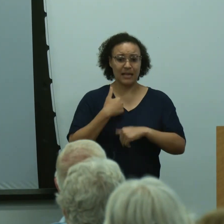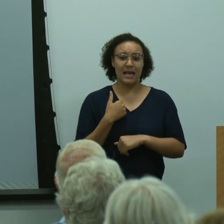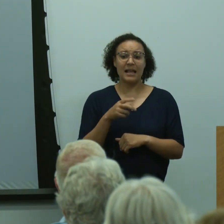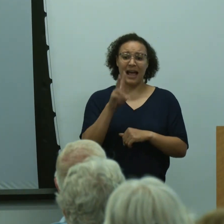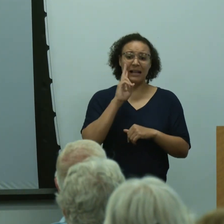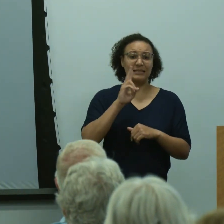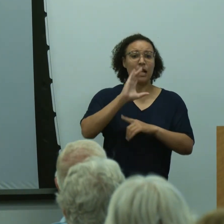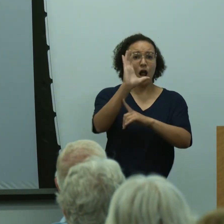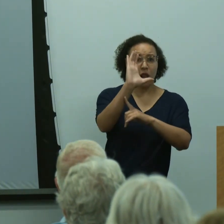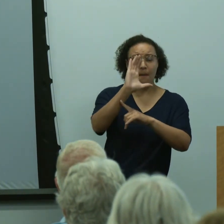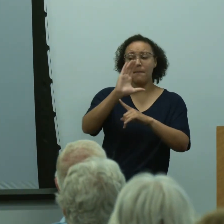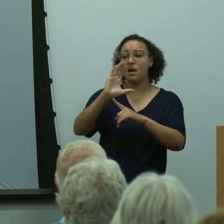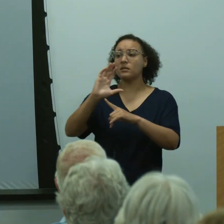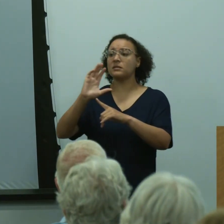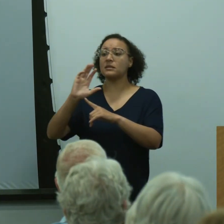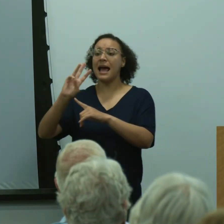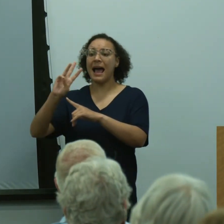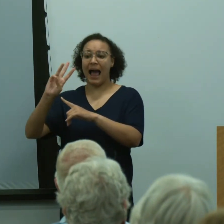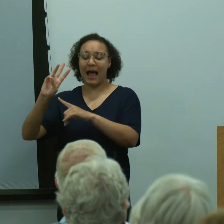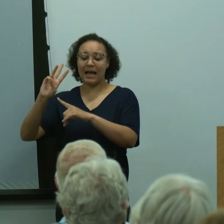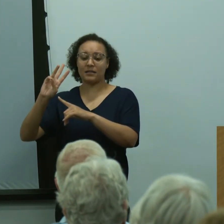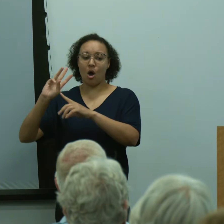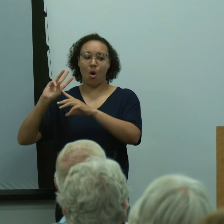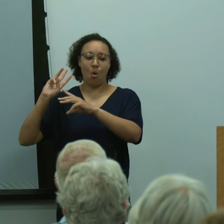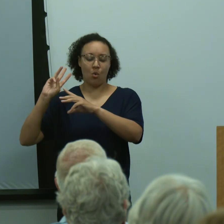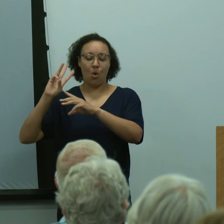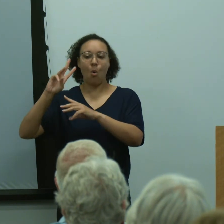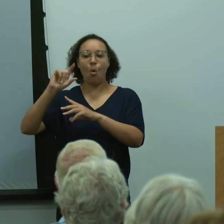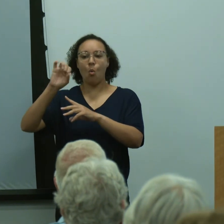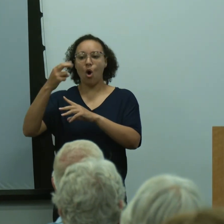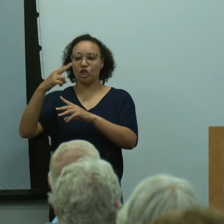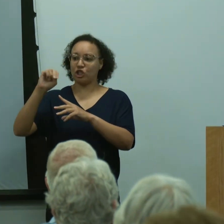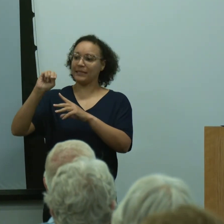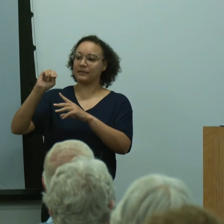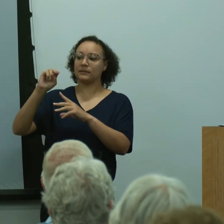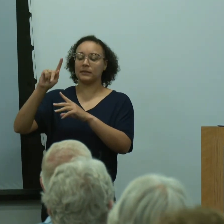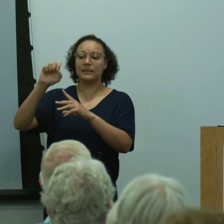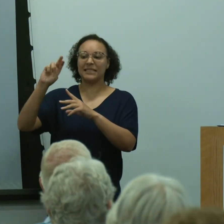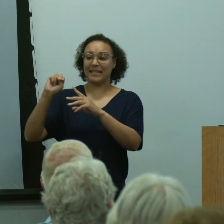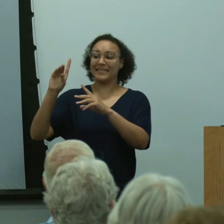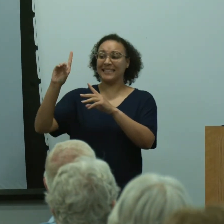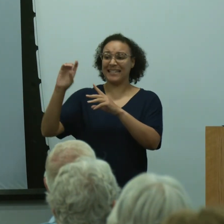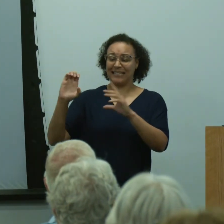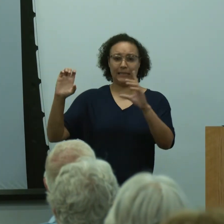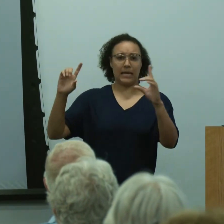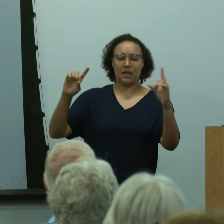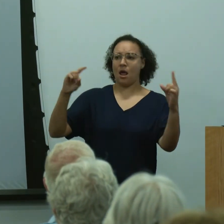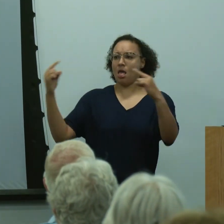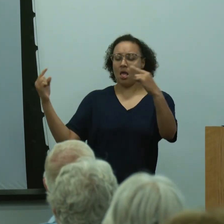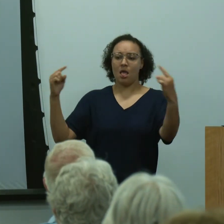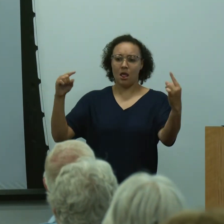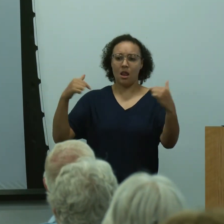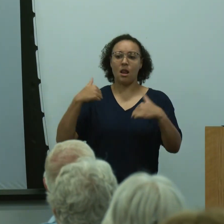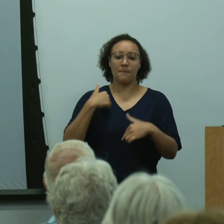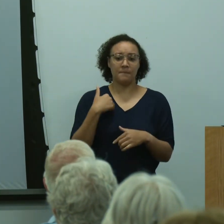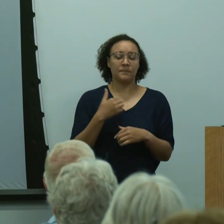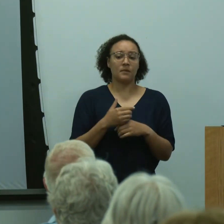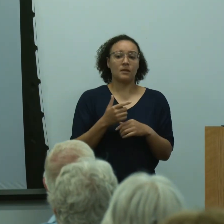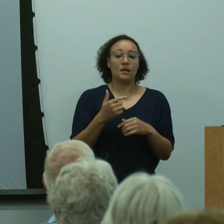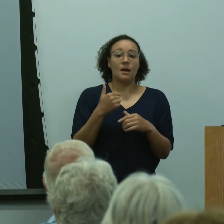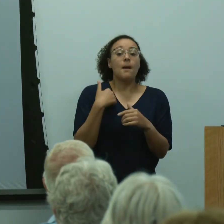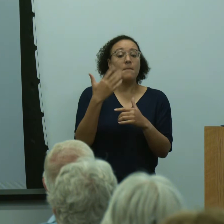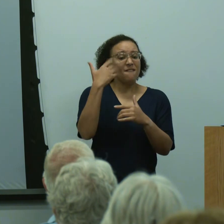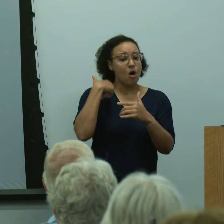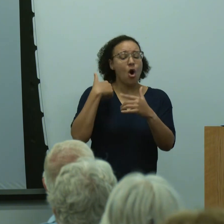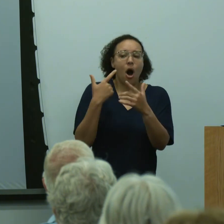polarizing. It's uneasy. And I was a benefactor of somewhat of gerrymandering, but that was to get a